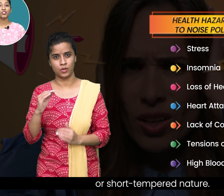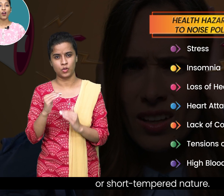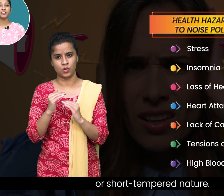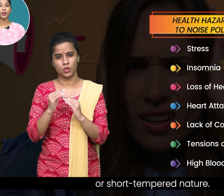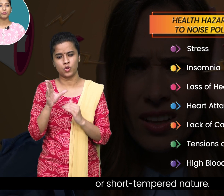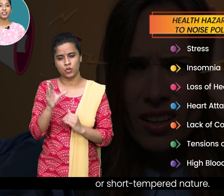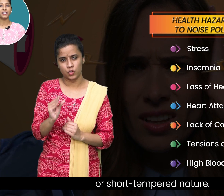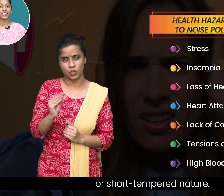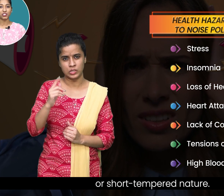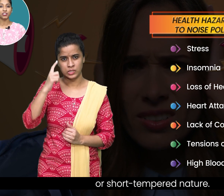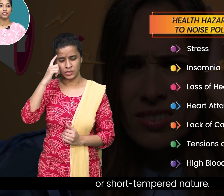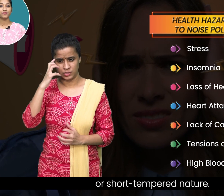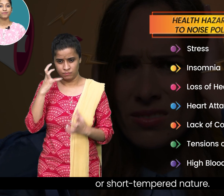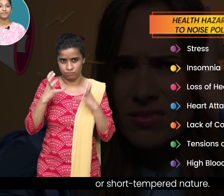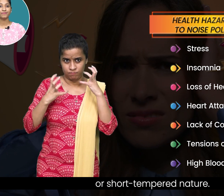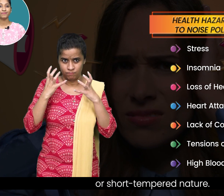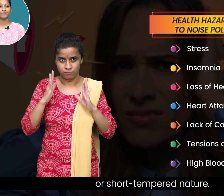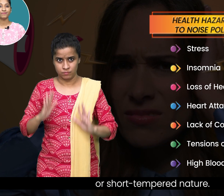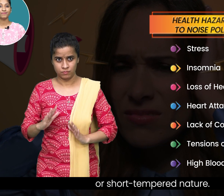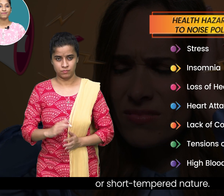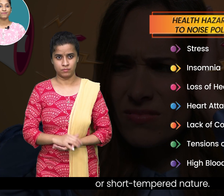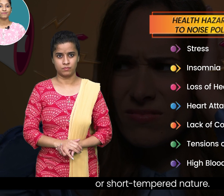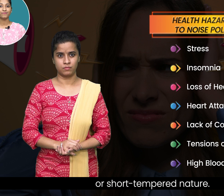or short-tempered nature.